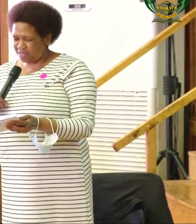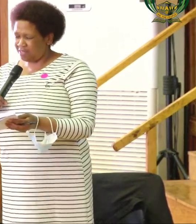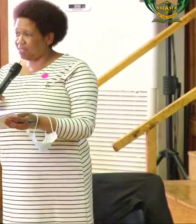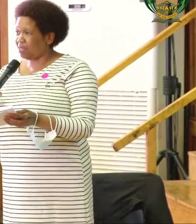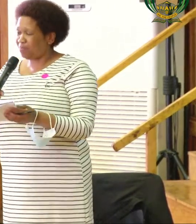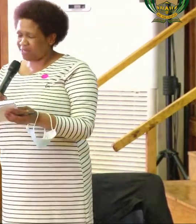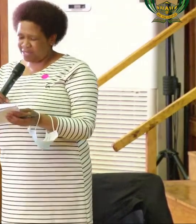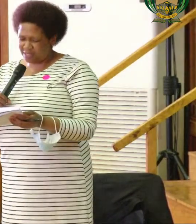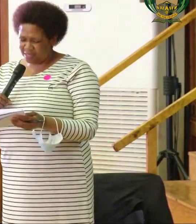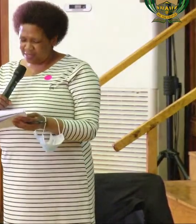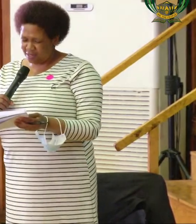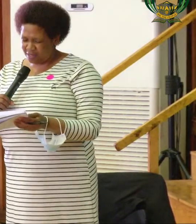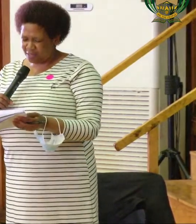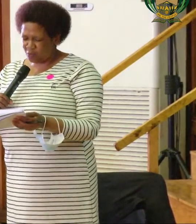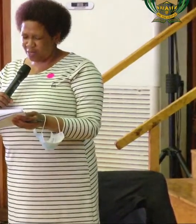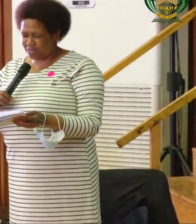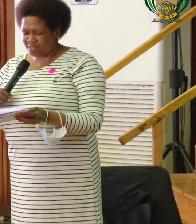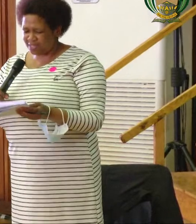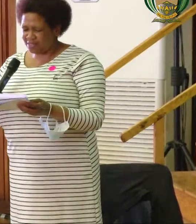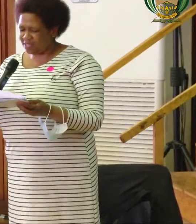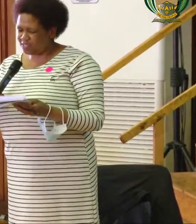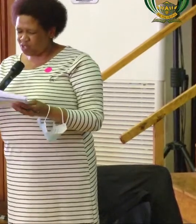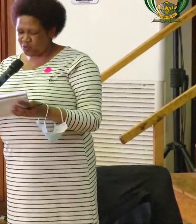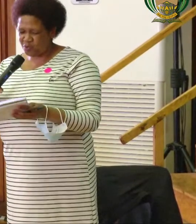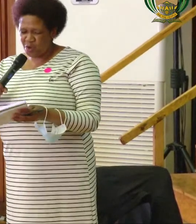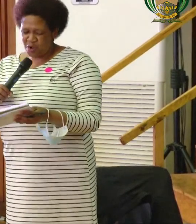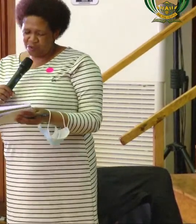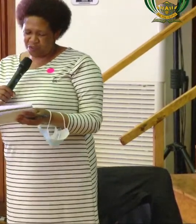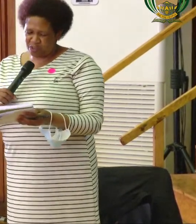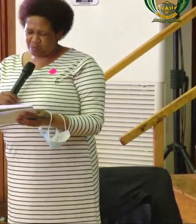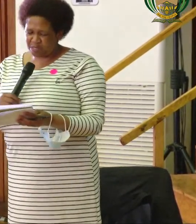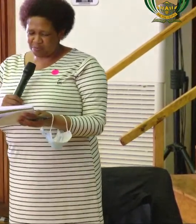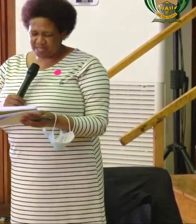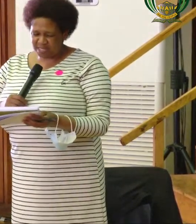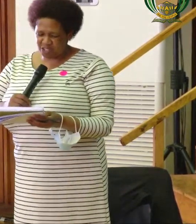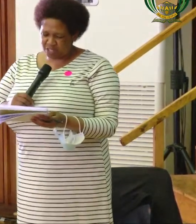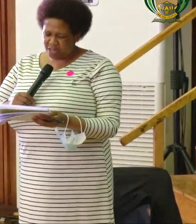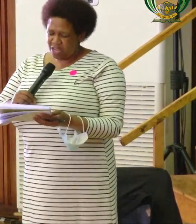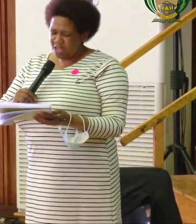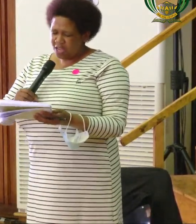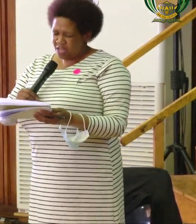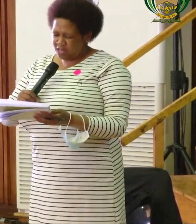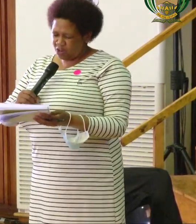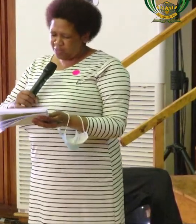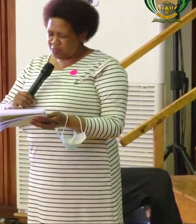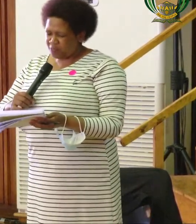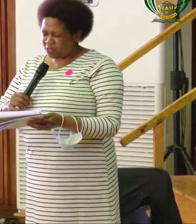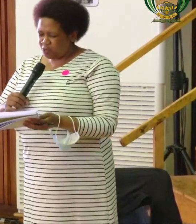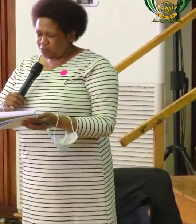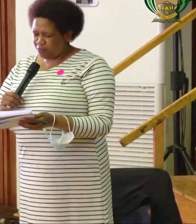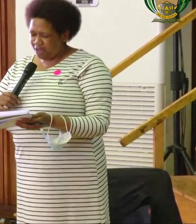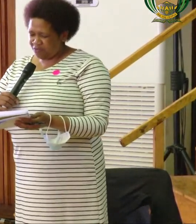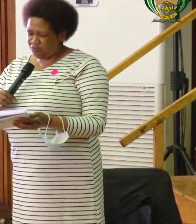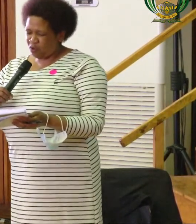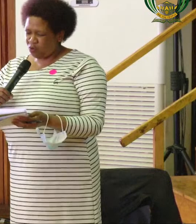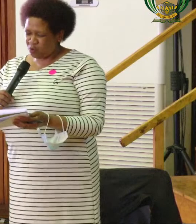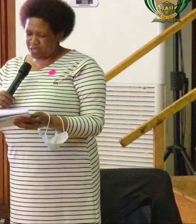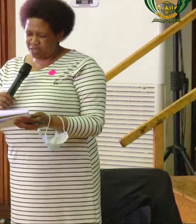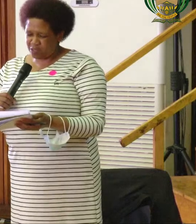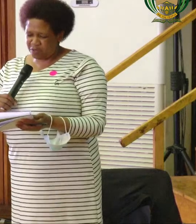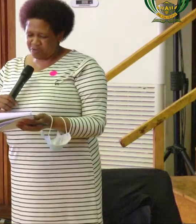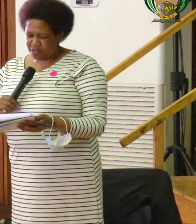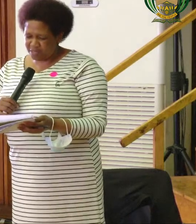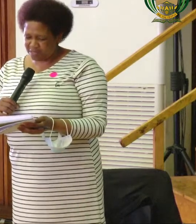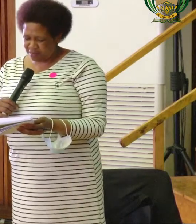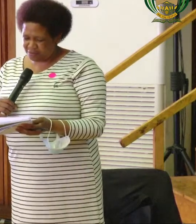vocal in the apartheid era as well as in this new freedom dispensation. He normally speaks on behalf of those who